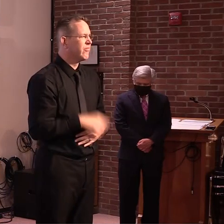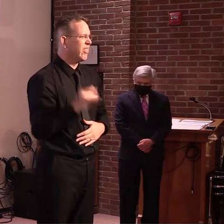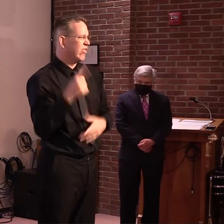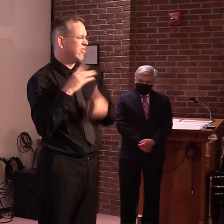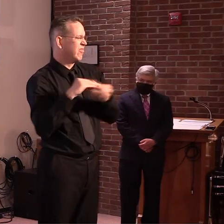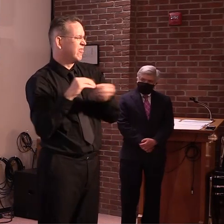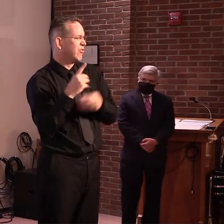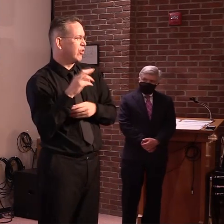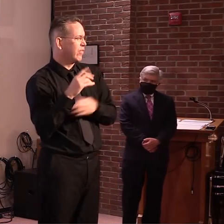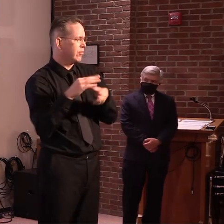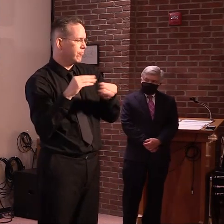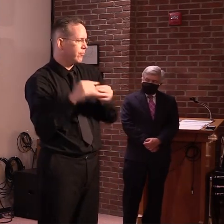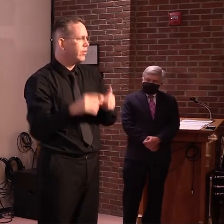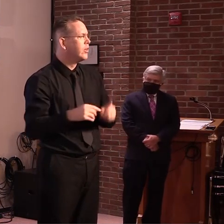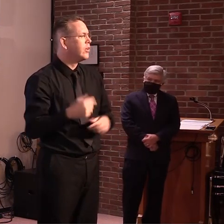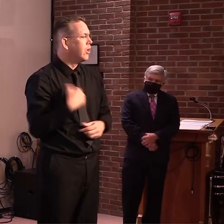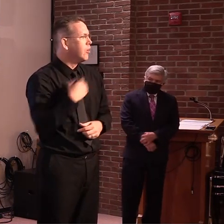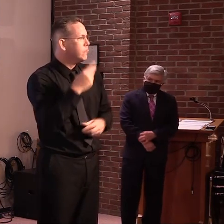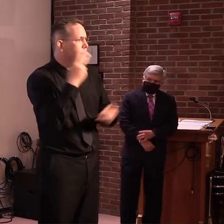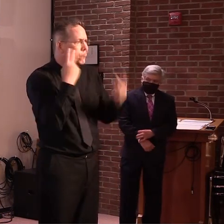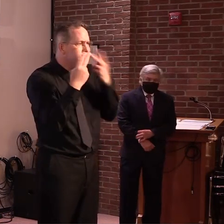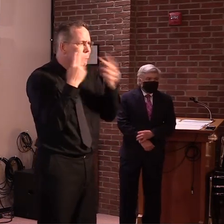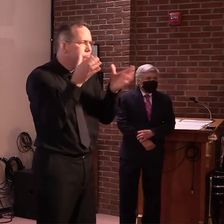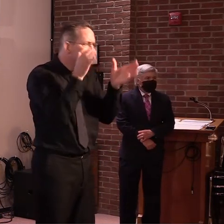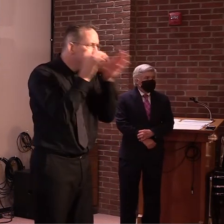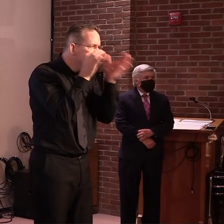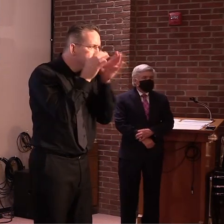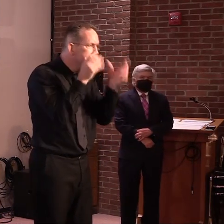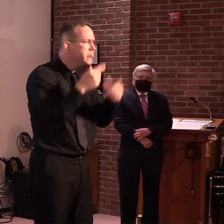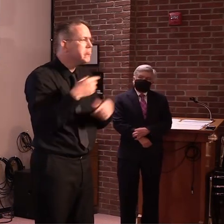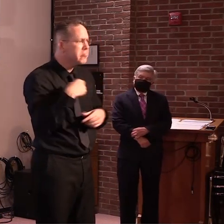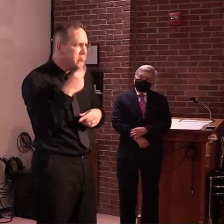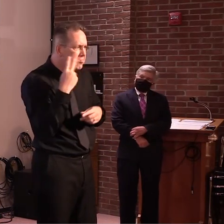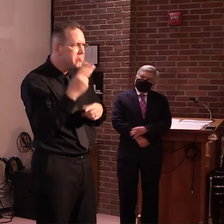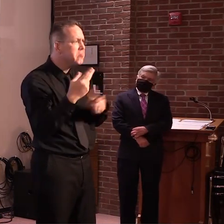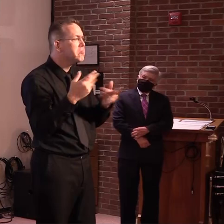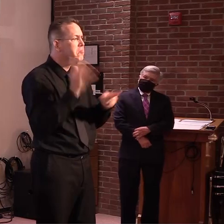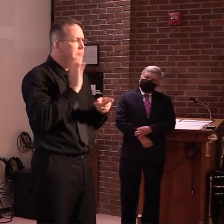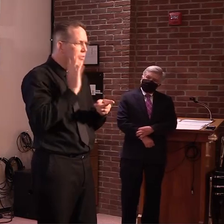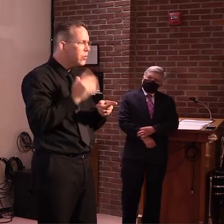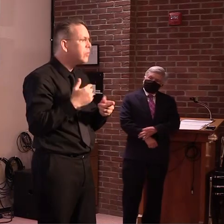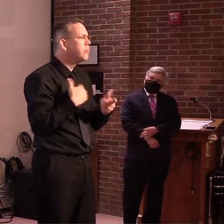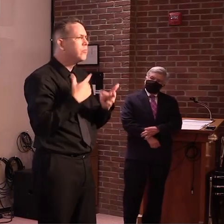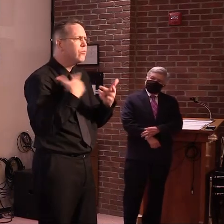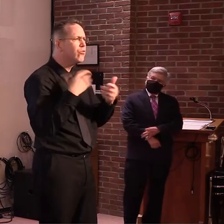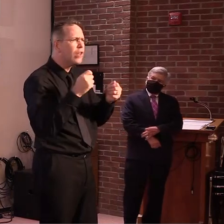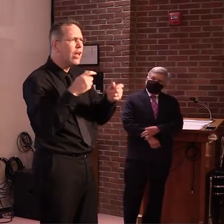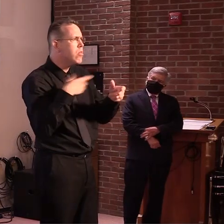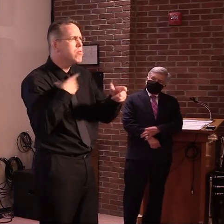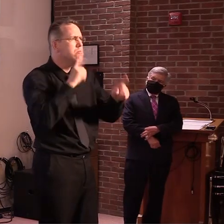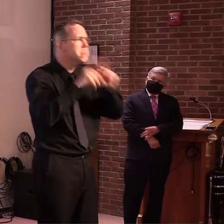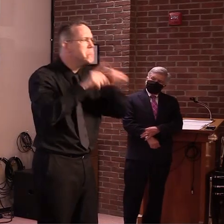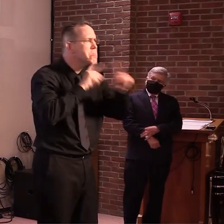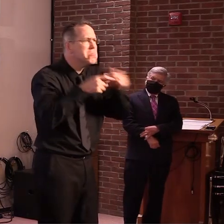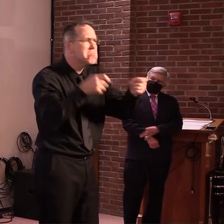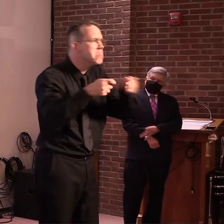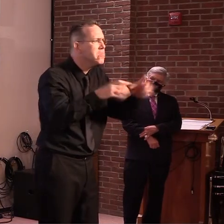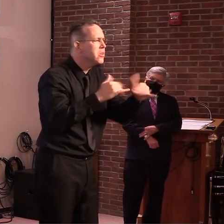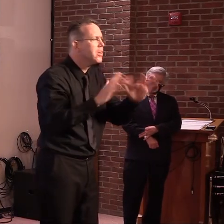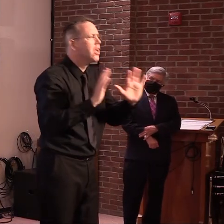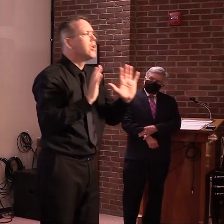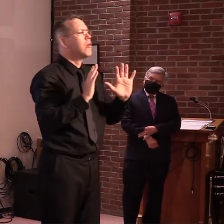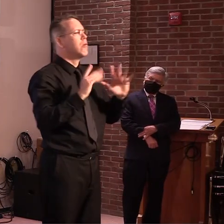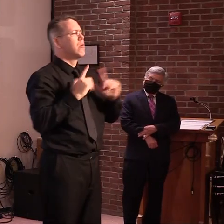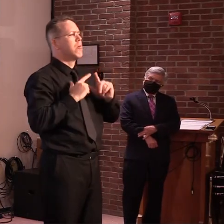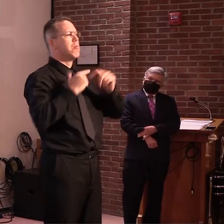are shifting from a mitigation strategy to a containment phase. And it's important to acknowledge that there's important elements of our society, such as